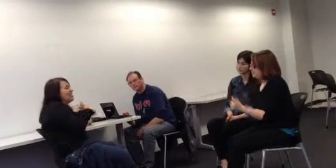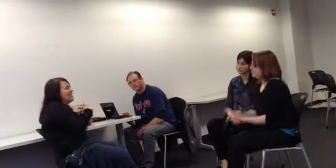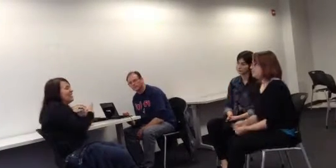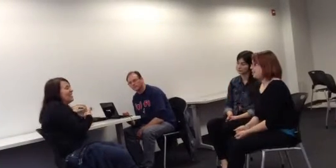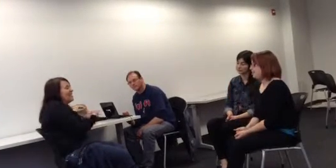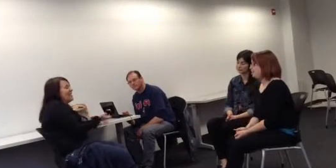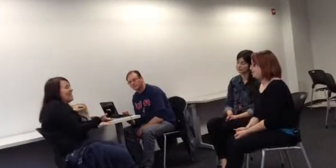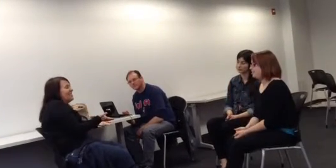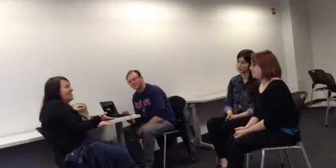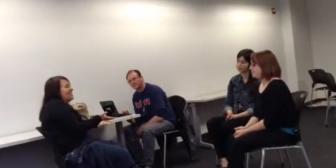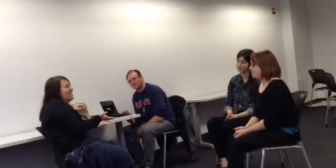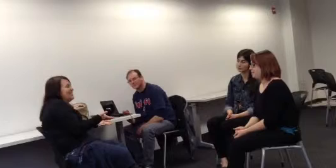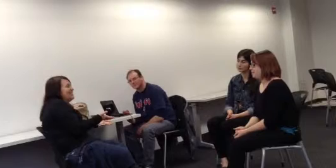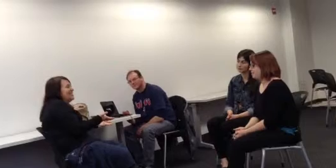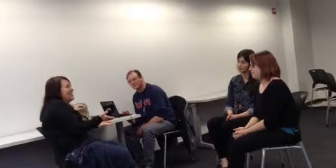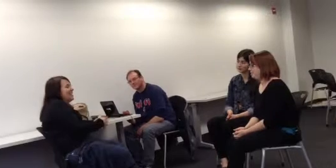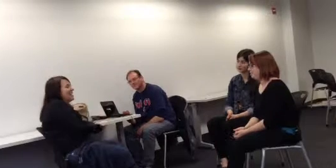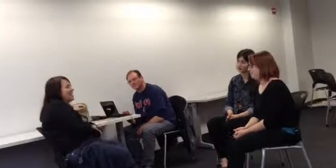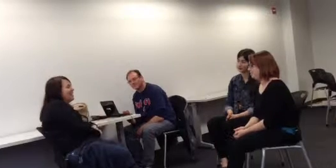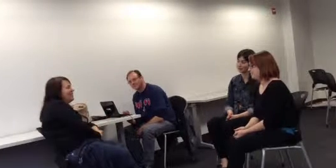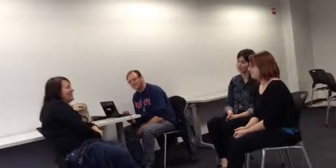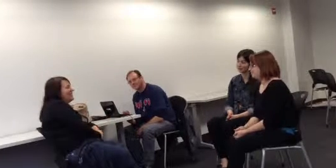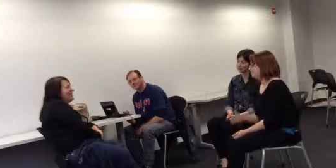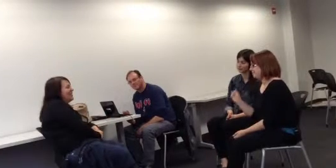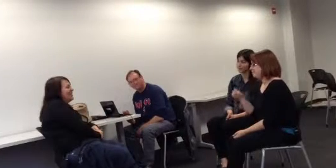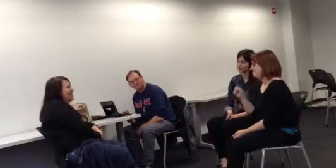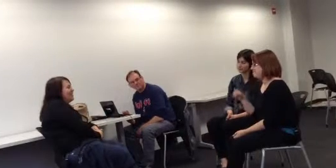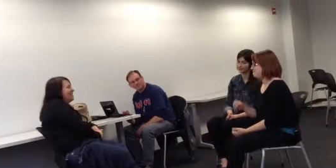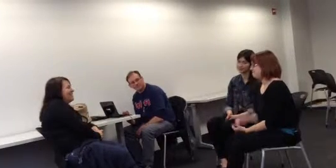It's a challenge. It's a pretty big challenge. She's a strong woman.